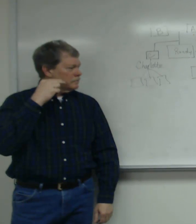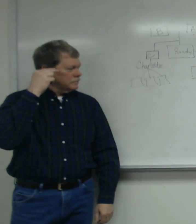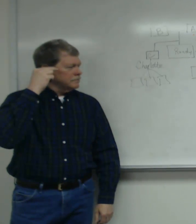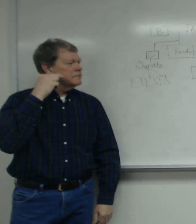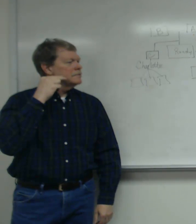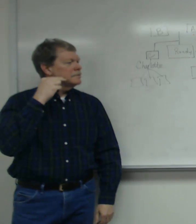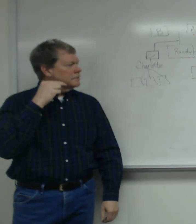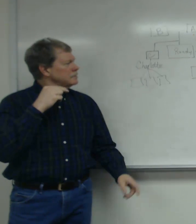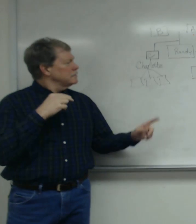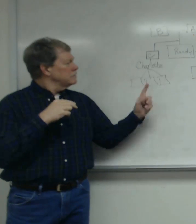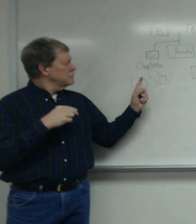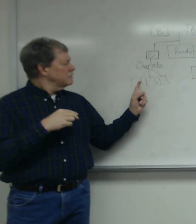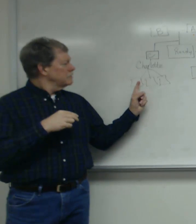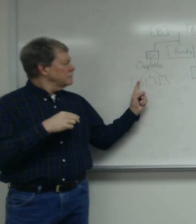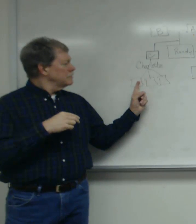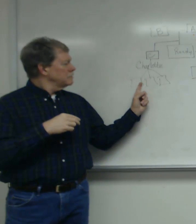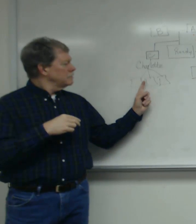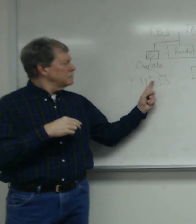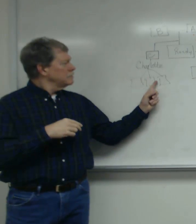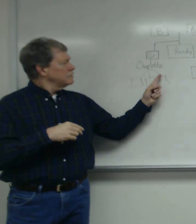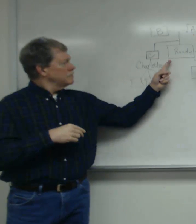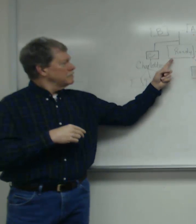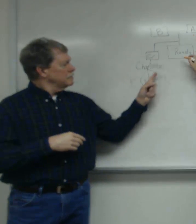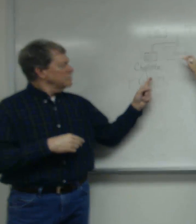There you go. Right. Okay.